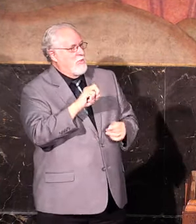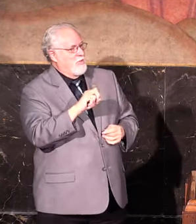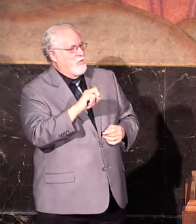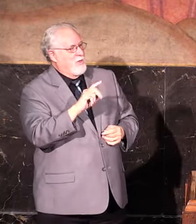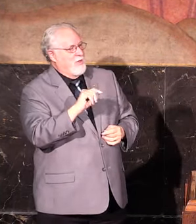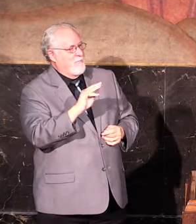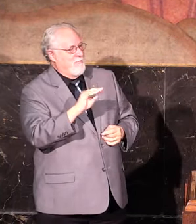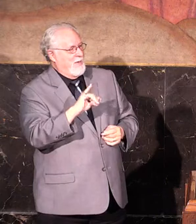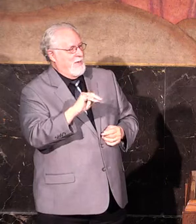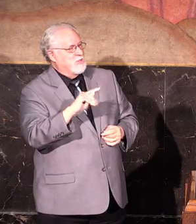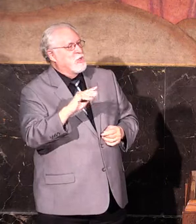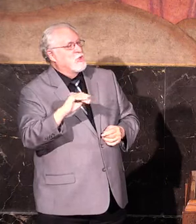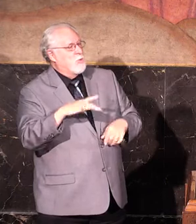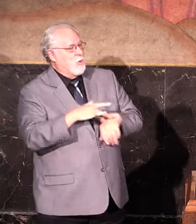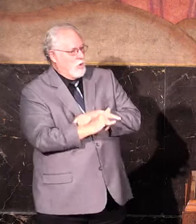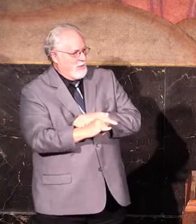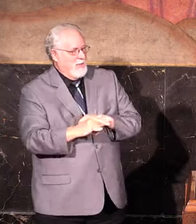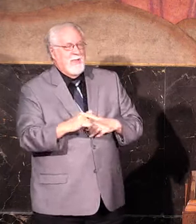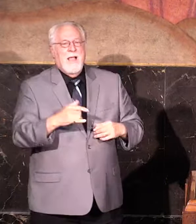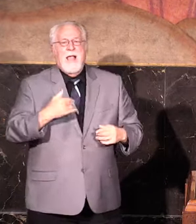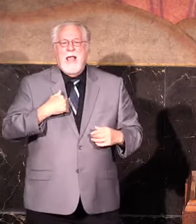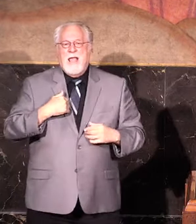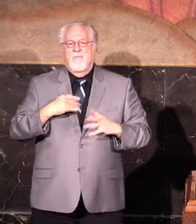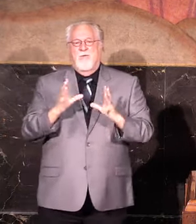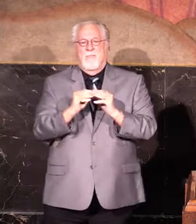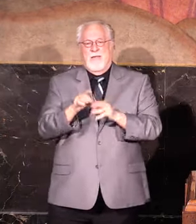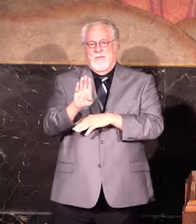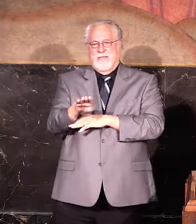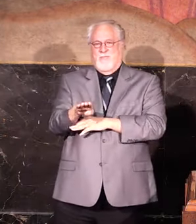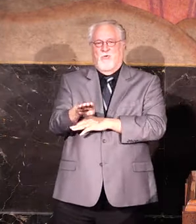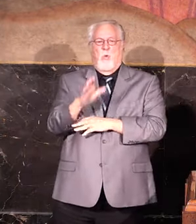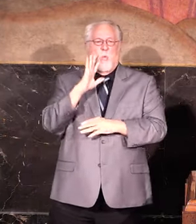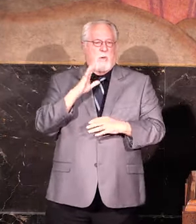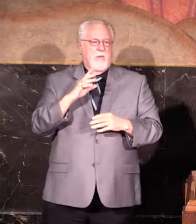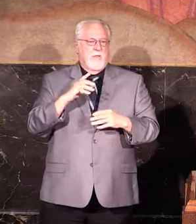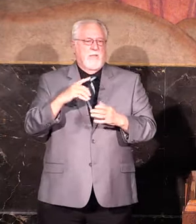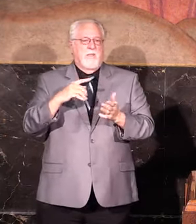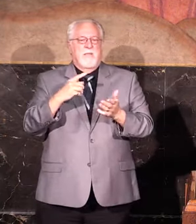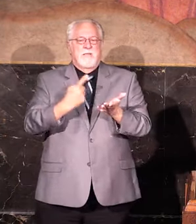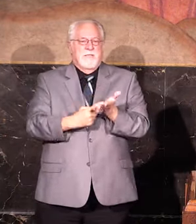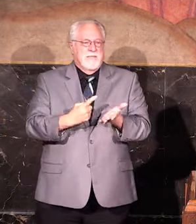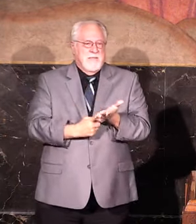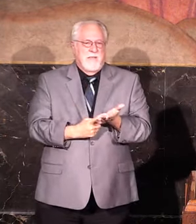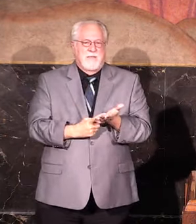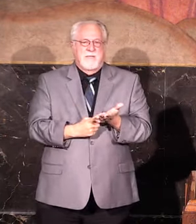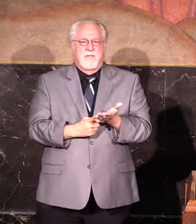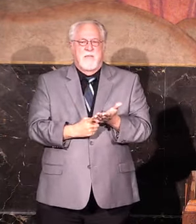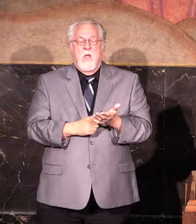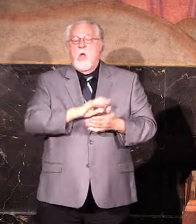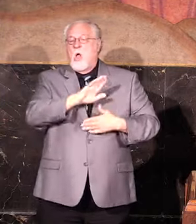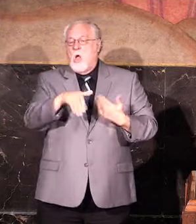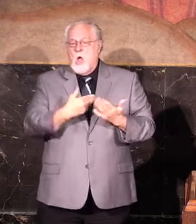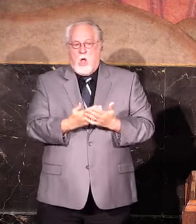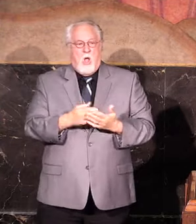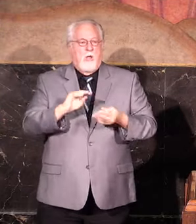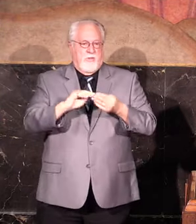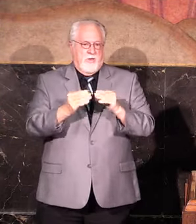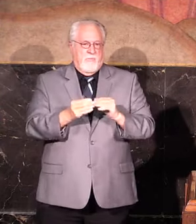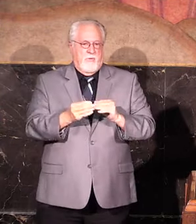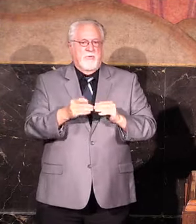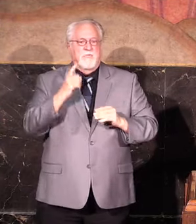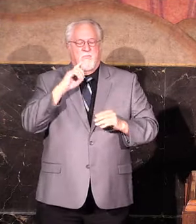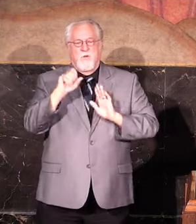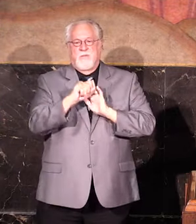for me. I have a briefing later this afternoon where we're going to get into all of the numbers for